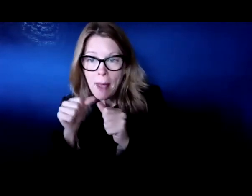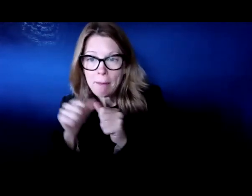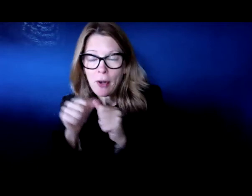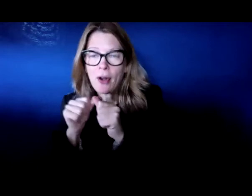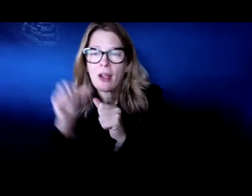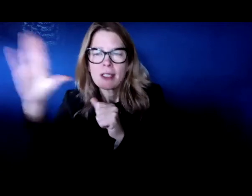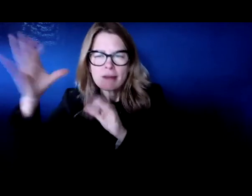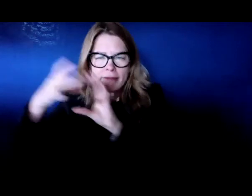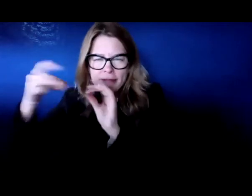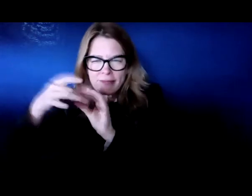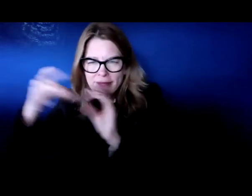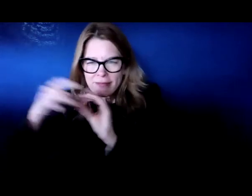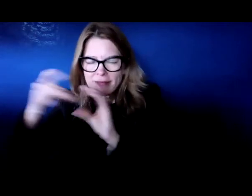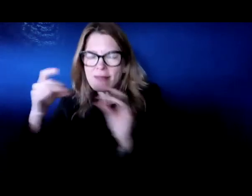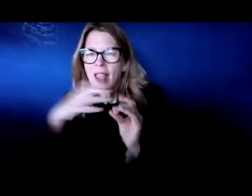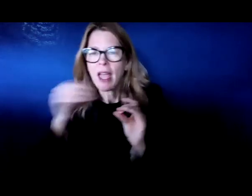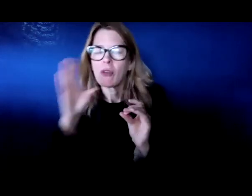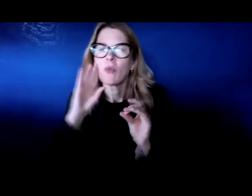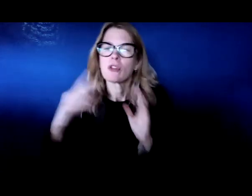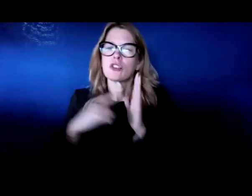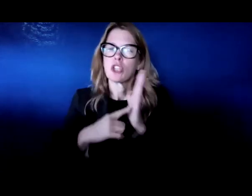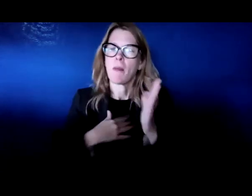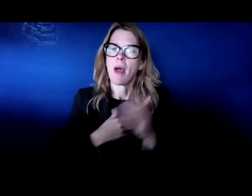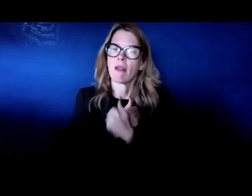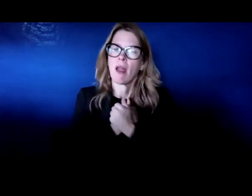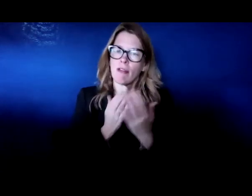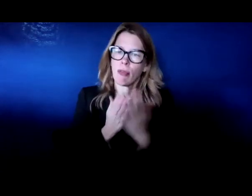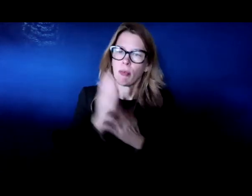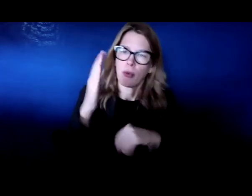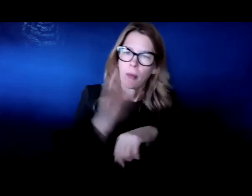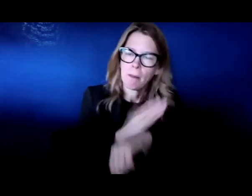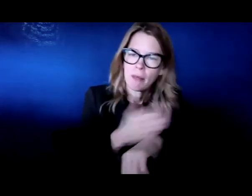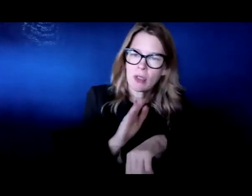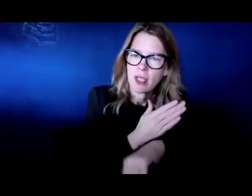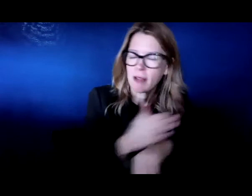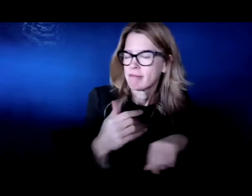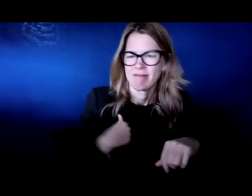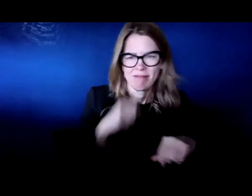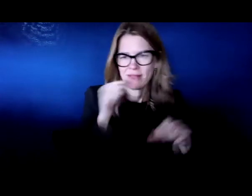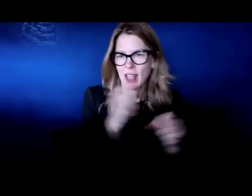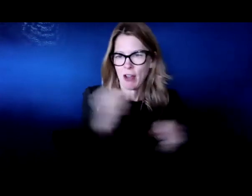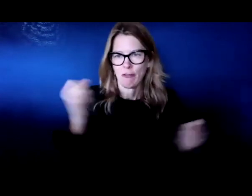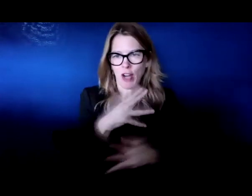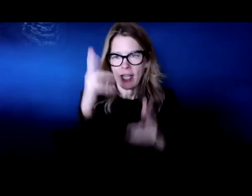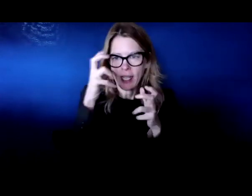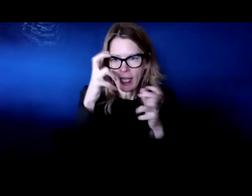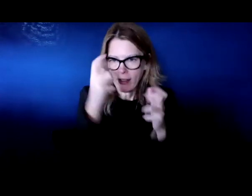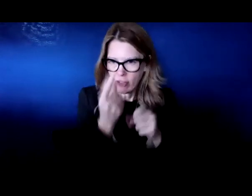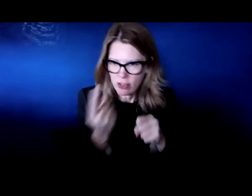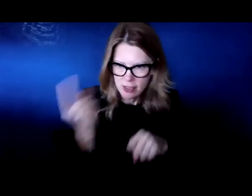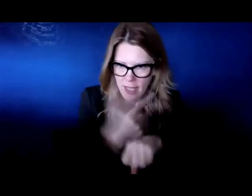harp. Why should I be afraid in evil days when the wickedness of those at my heels surrounds